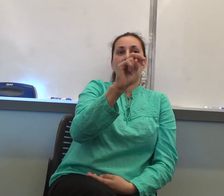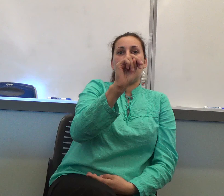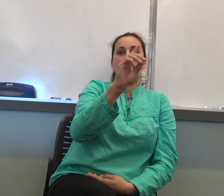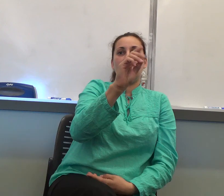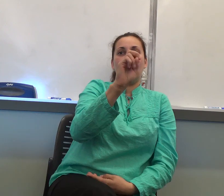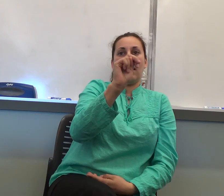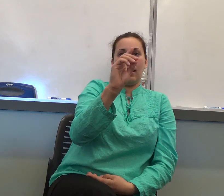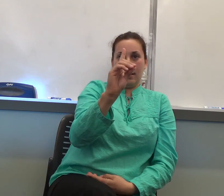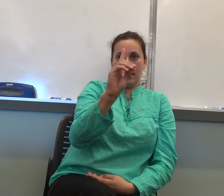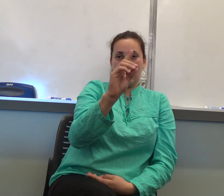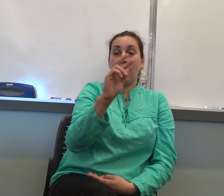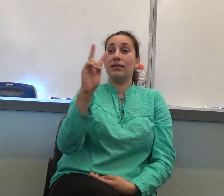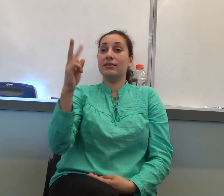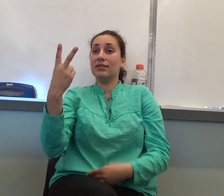the division sign. So it looks like that.